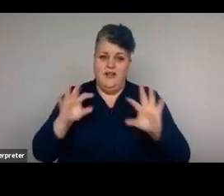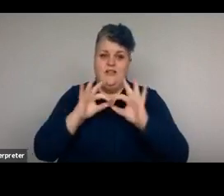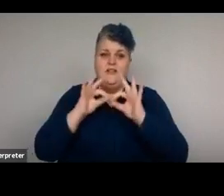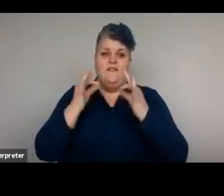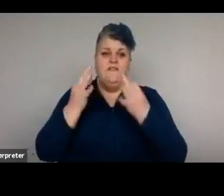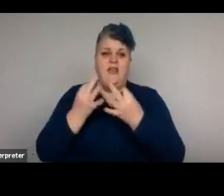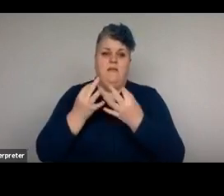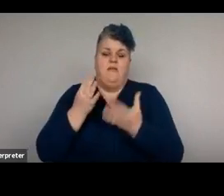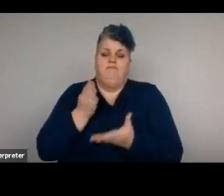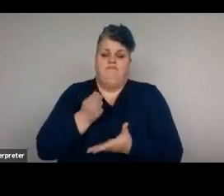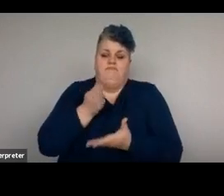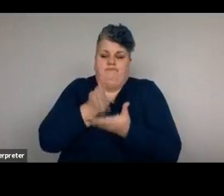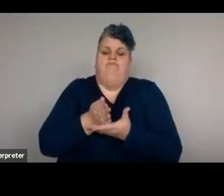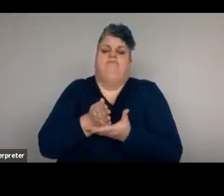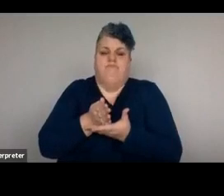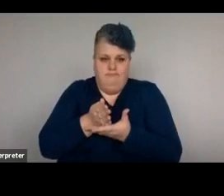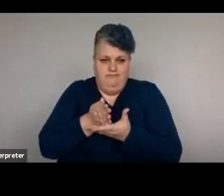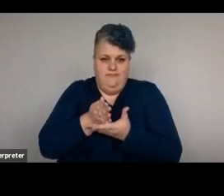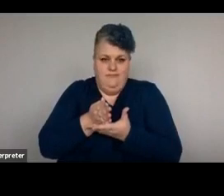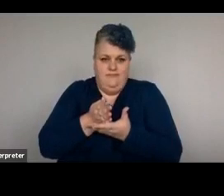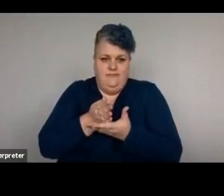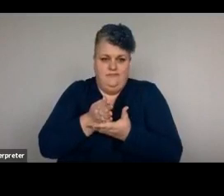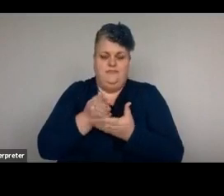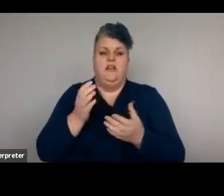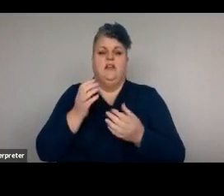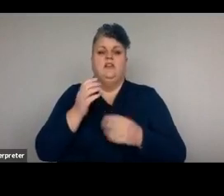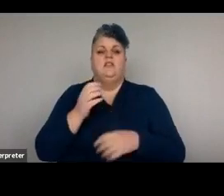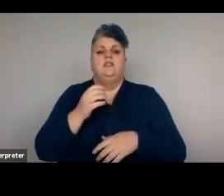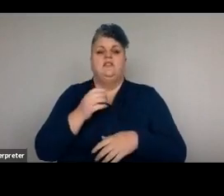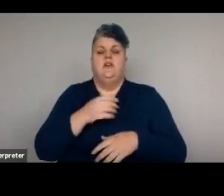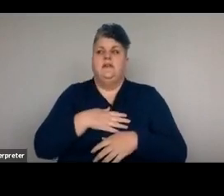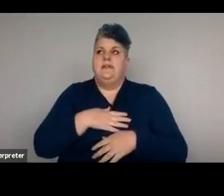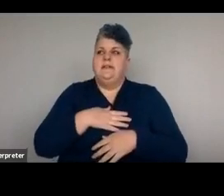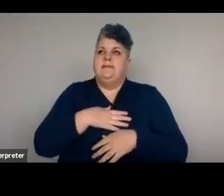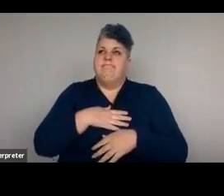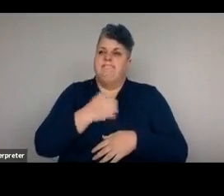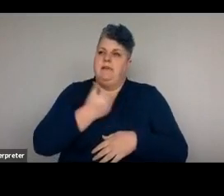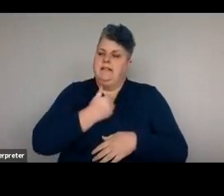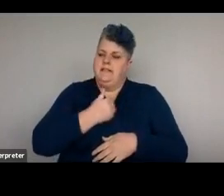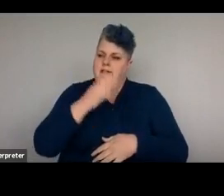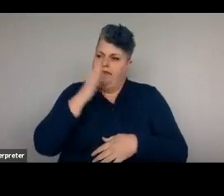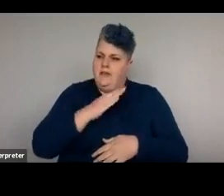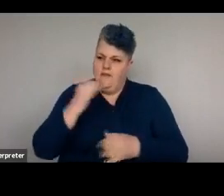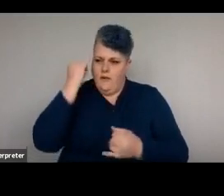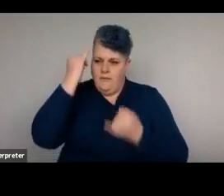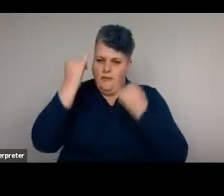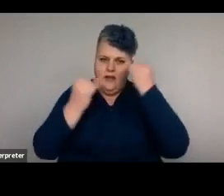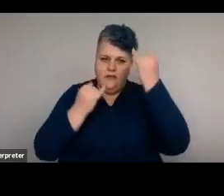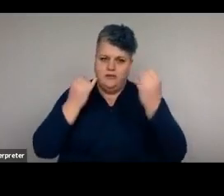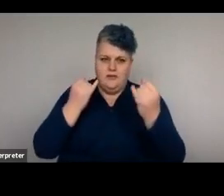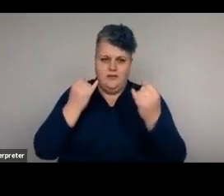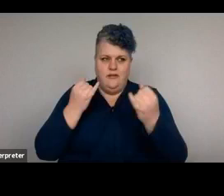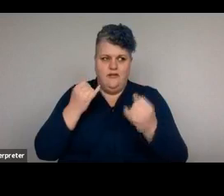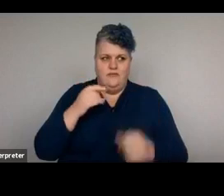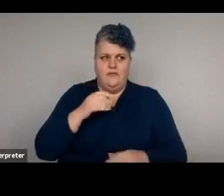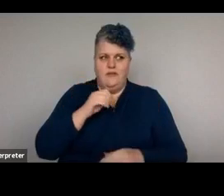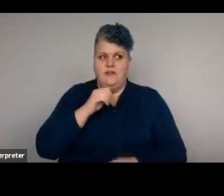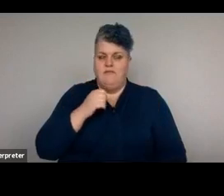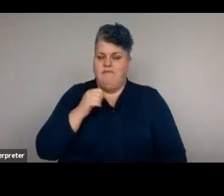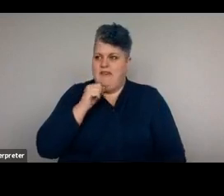stopped. I never really imagined that somebody would not have at least one person that they could